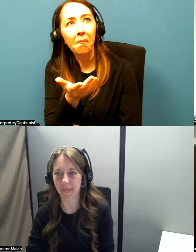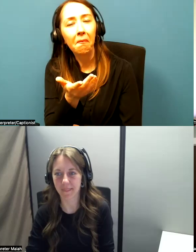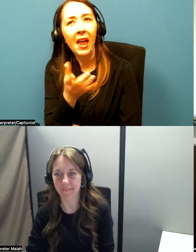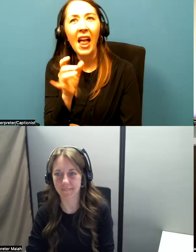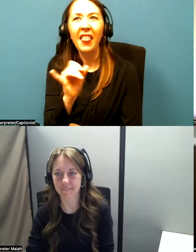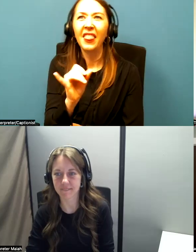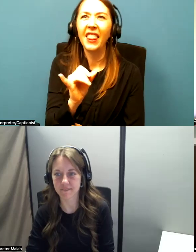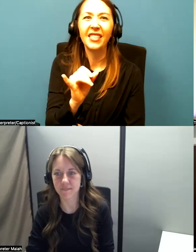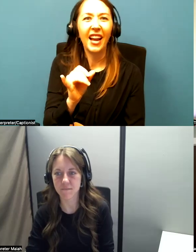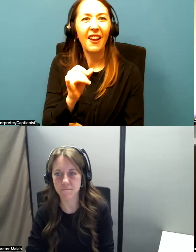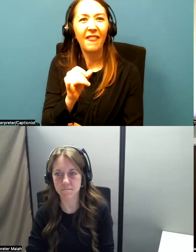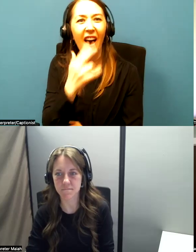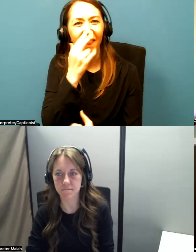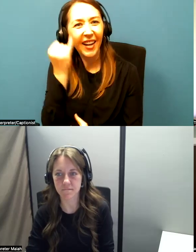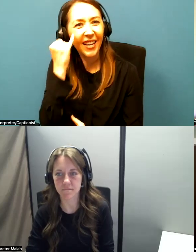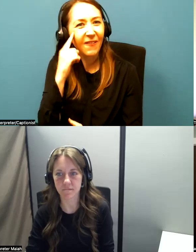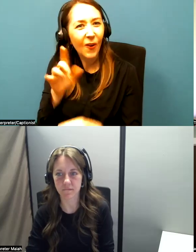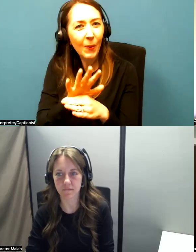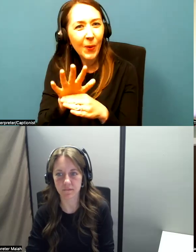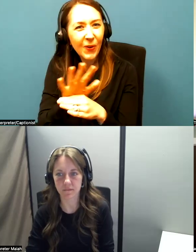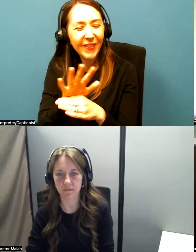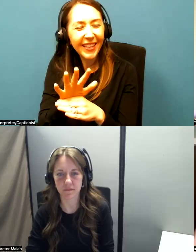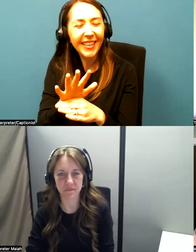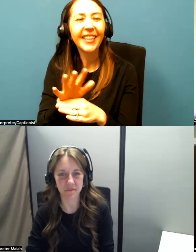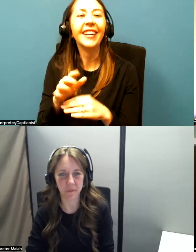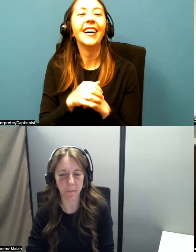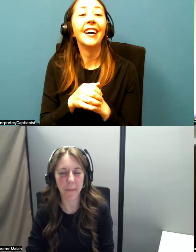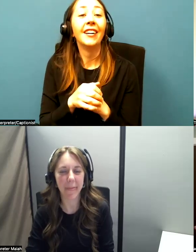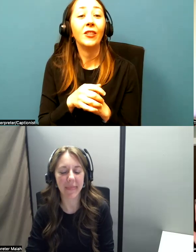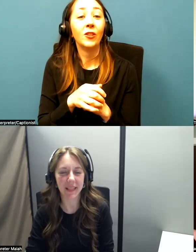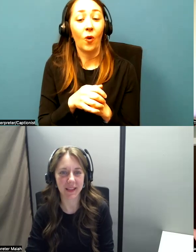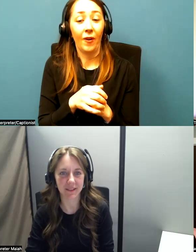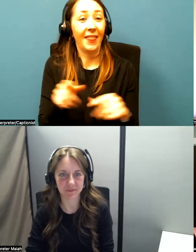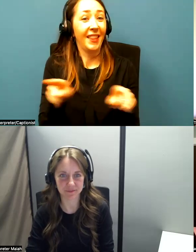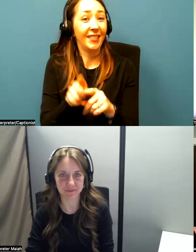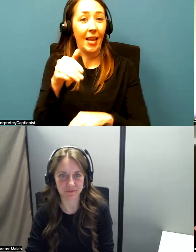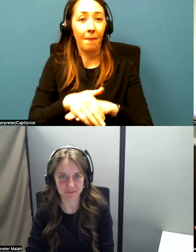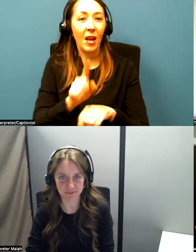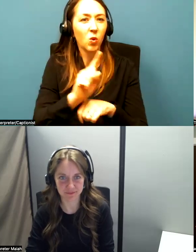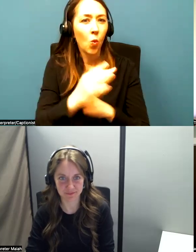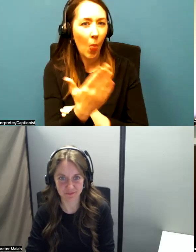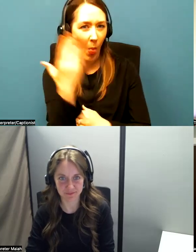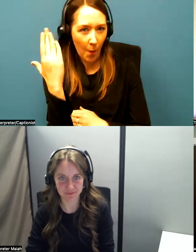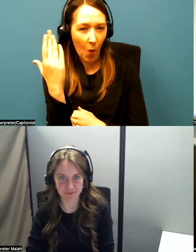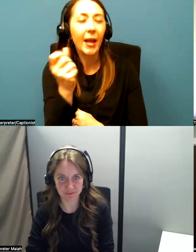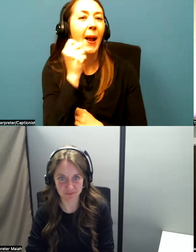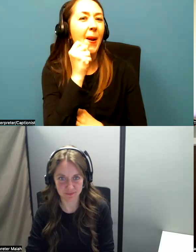that's kind of a funny idea for a movie. And so that night it was like 1 o'clock in the morning in a